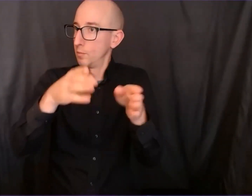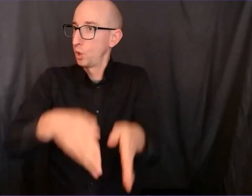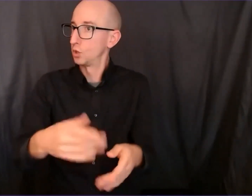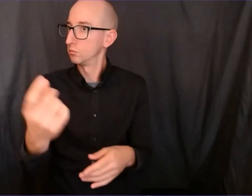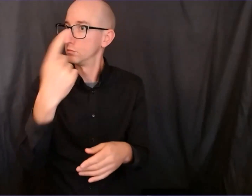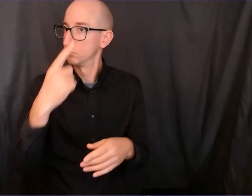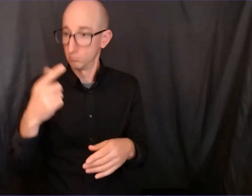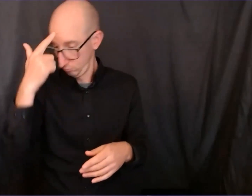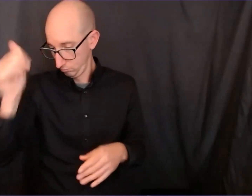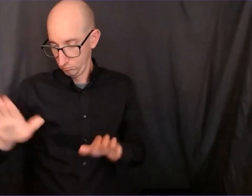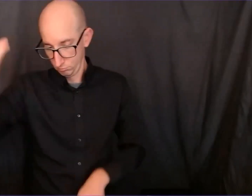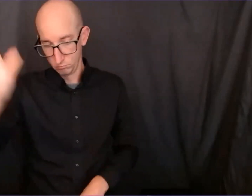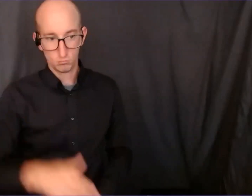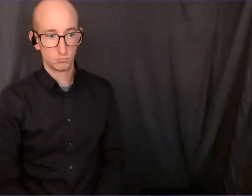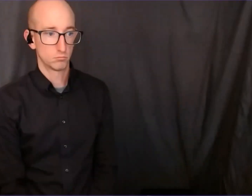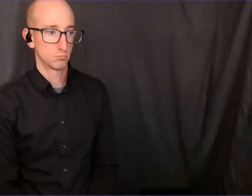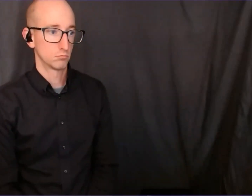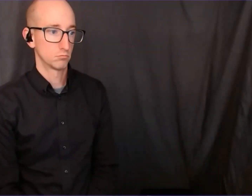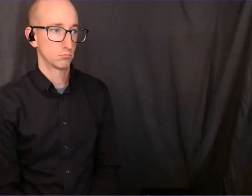your hand.